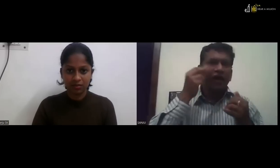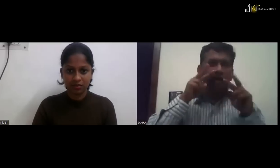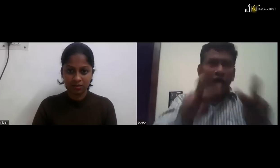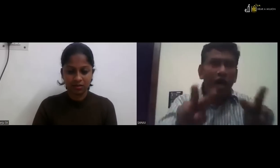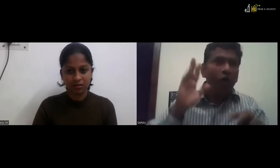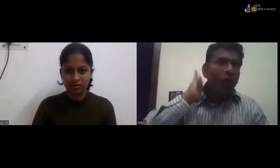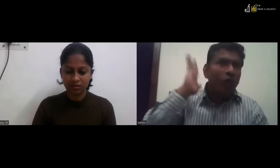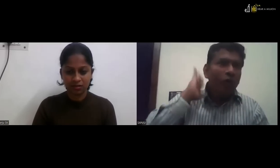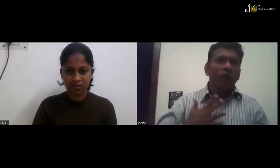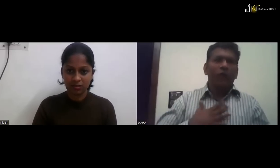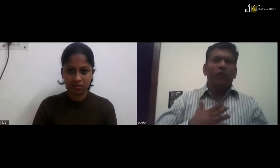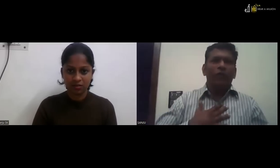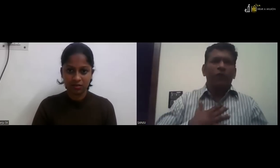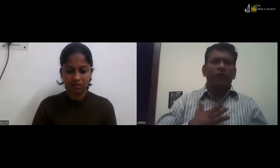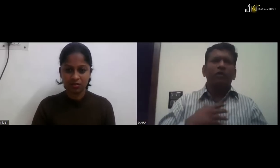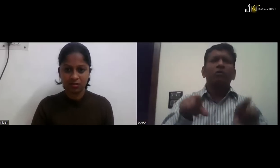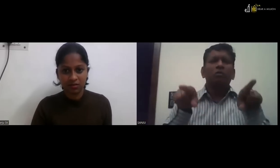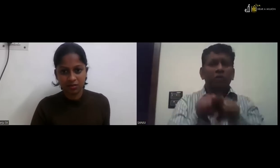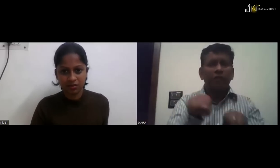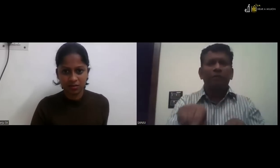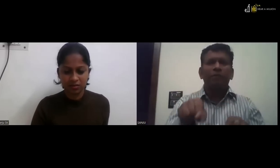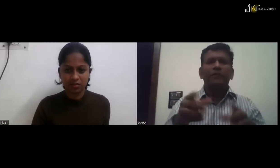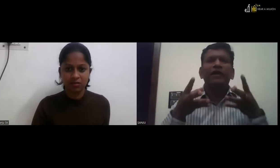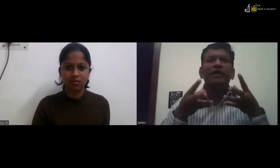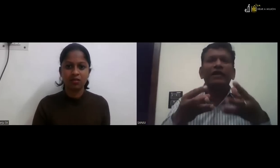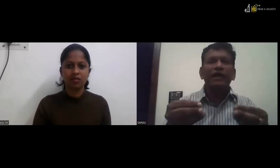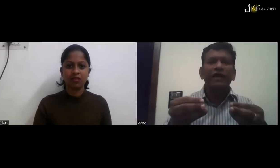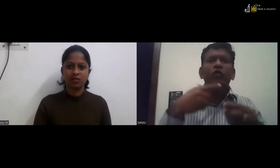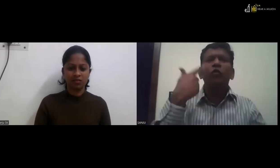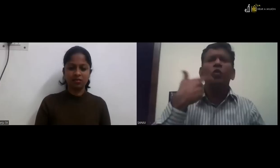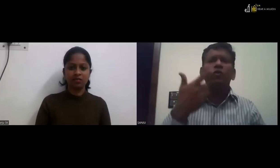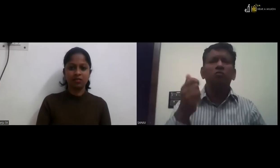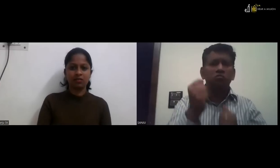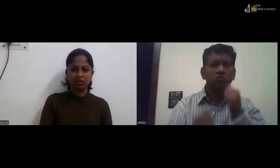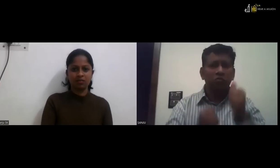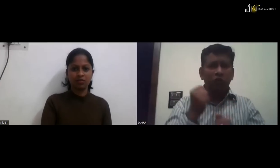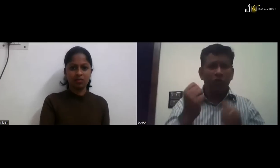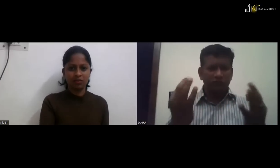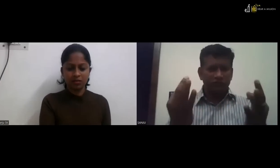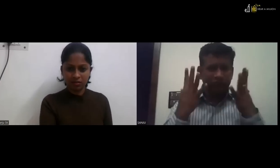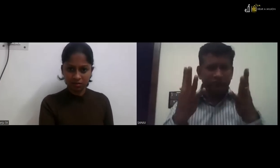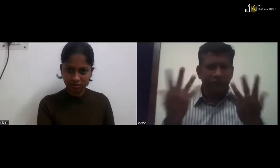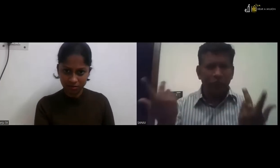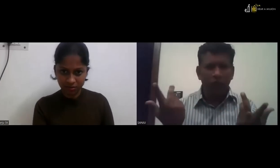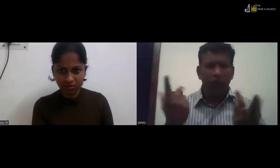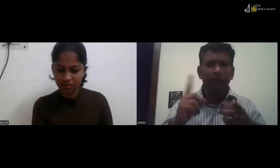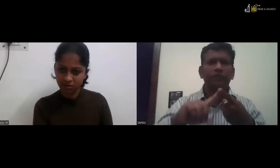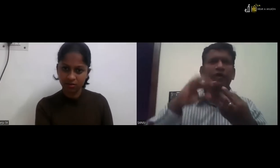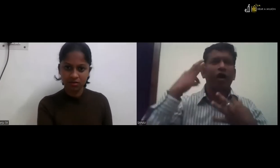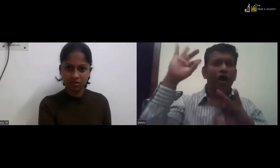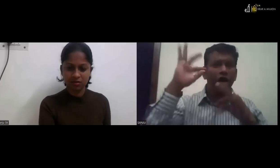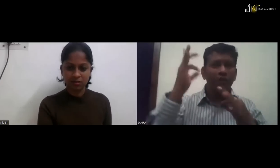language actions into it. So we shared our appreciation into it. So this is how, like,